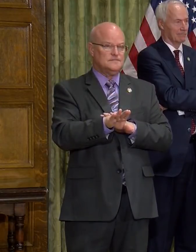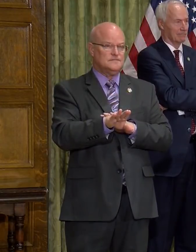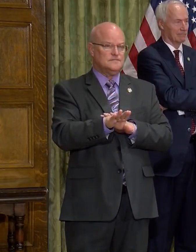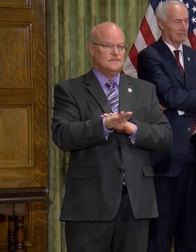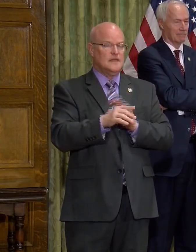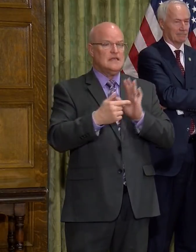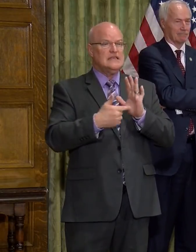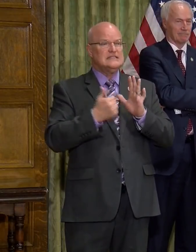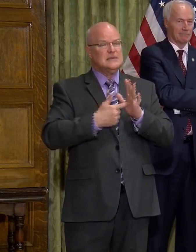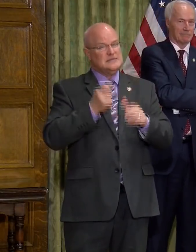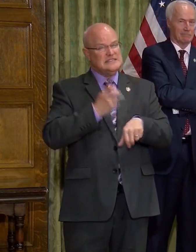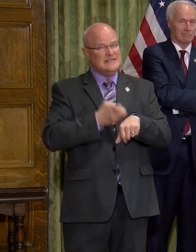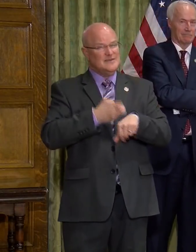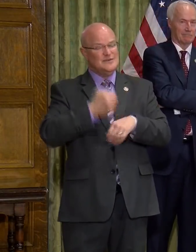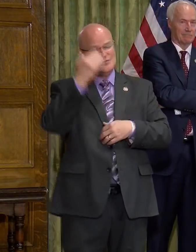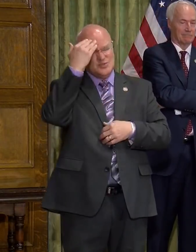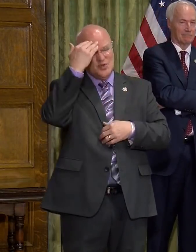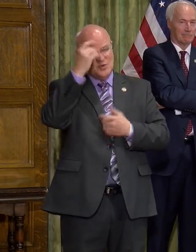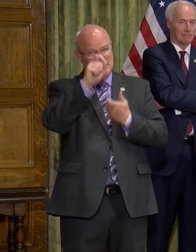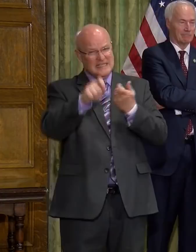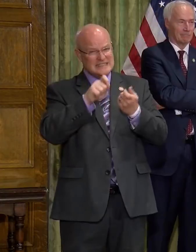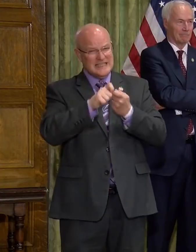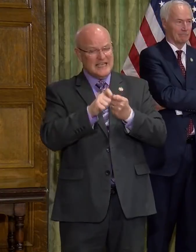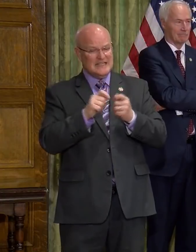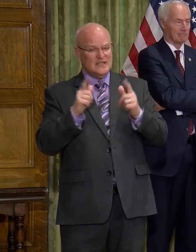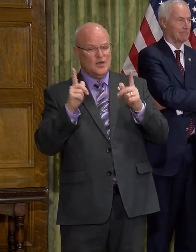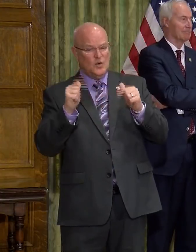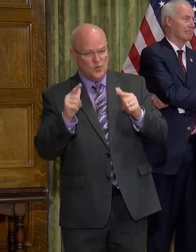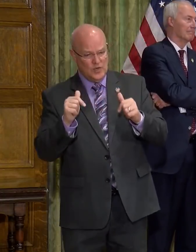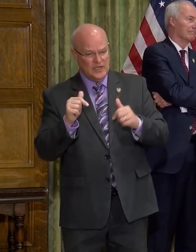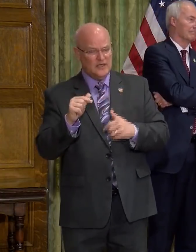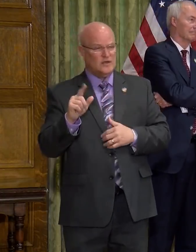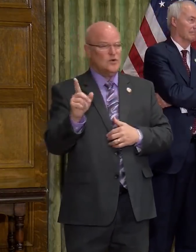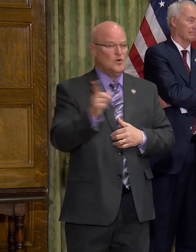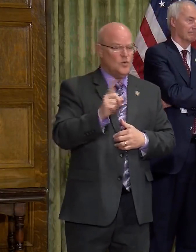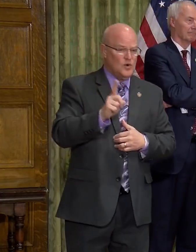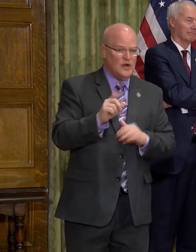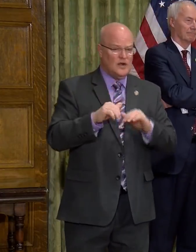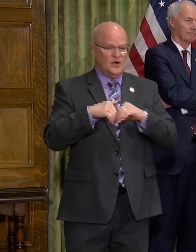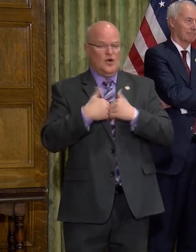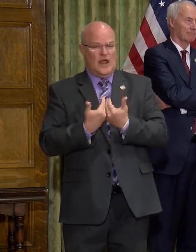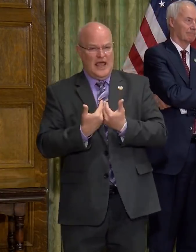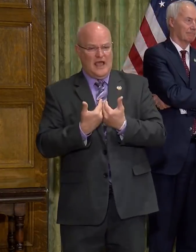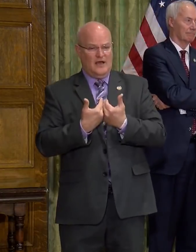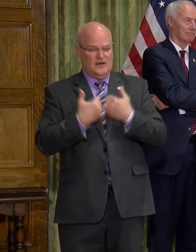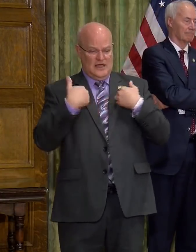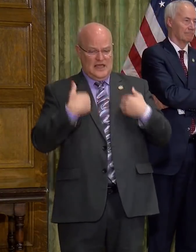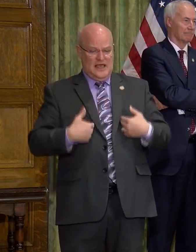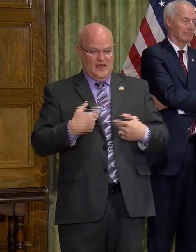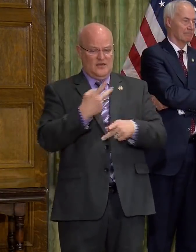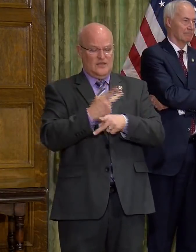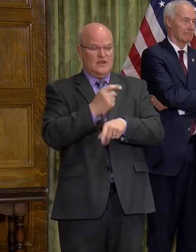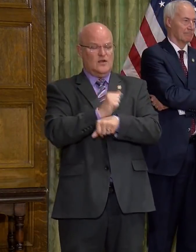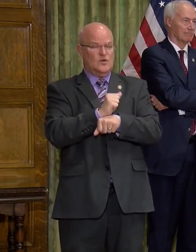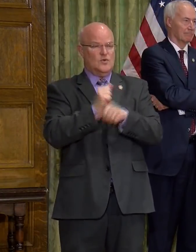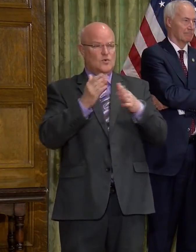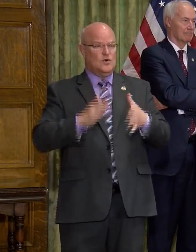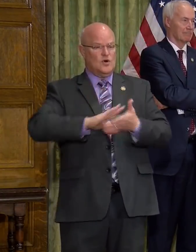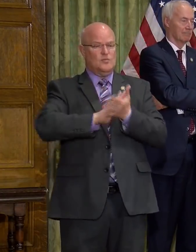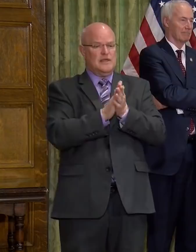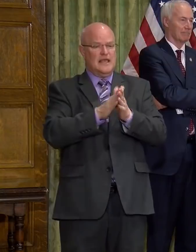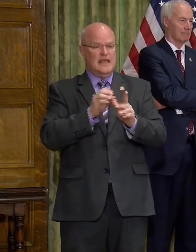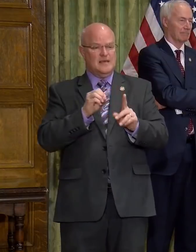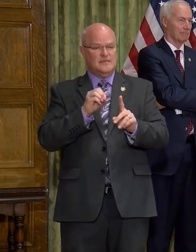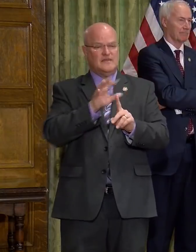It's sometimes difficult to know exactly when or where or how a healthcare worker became infected. In most of